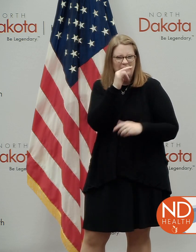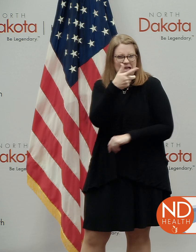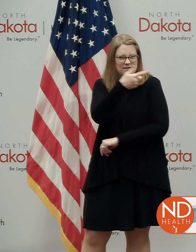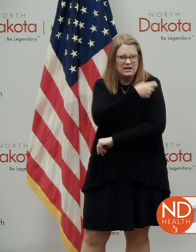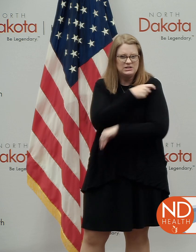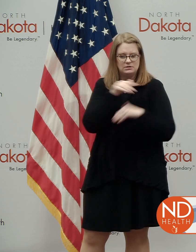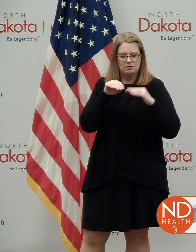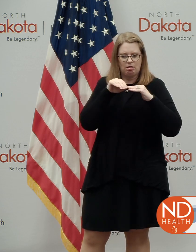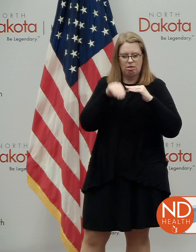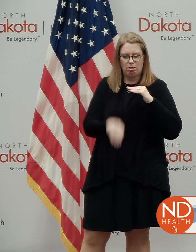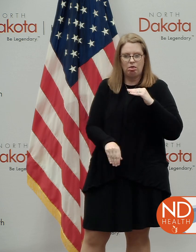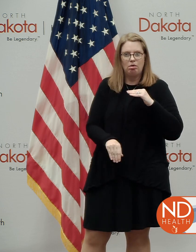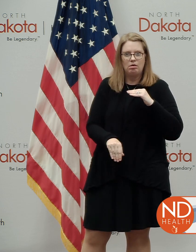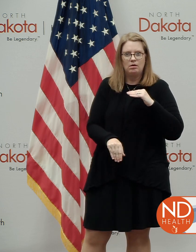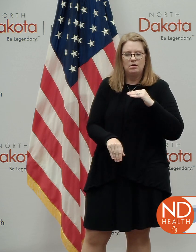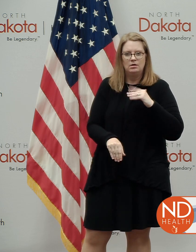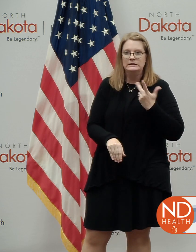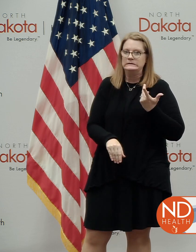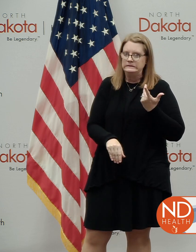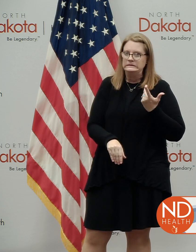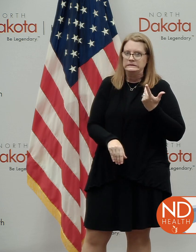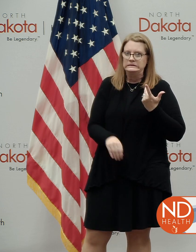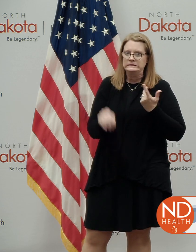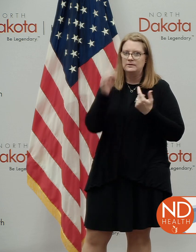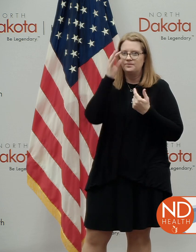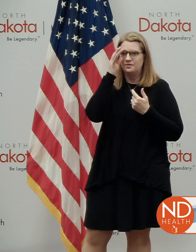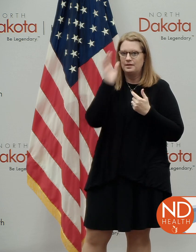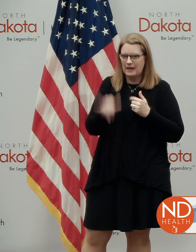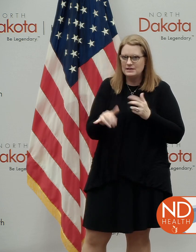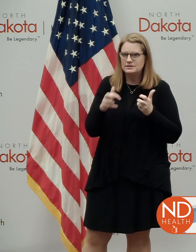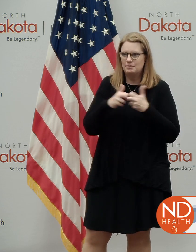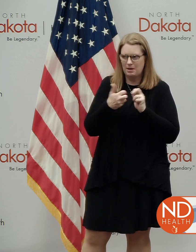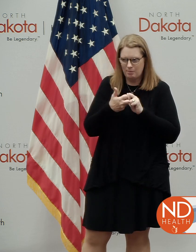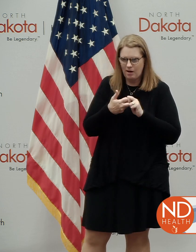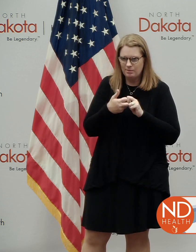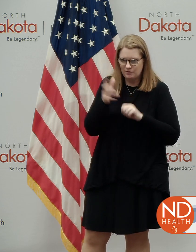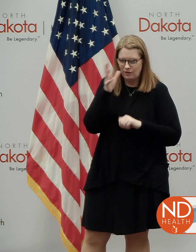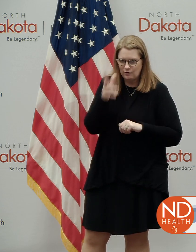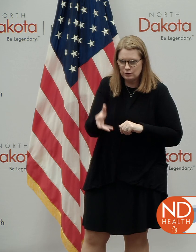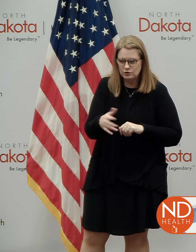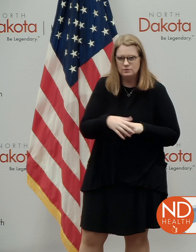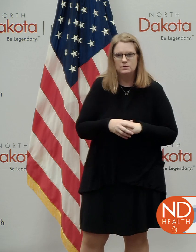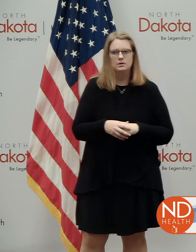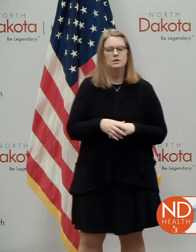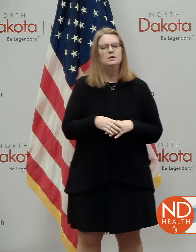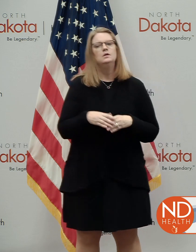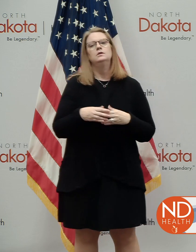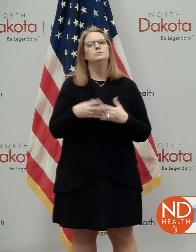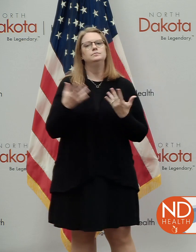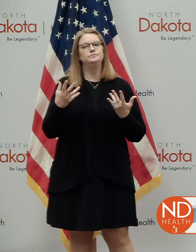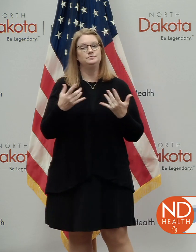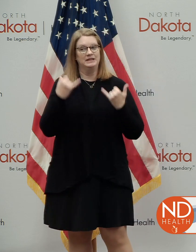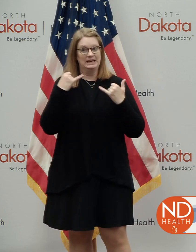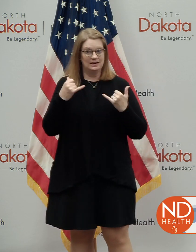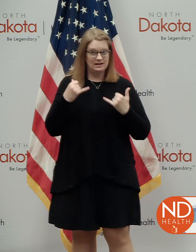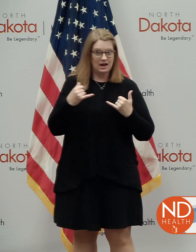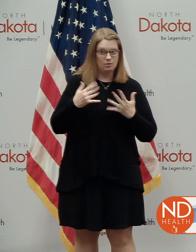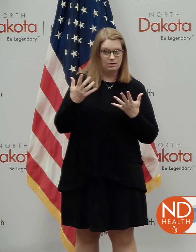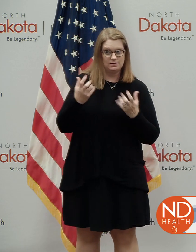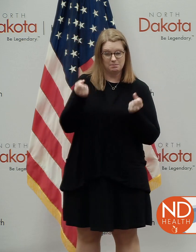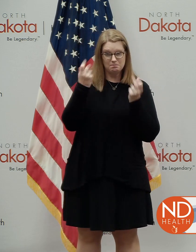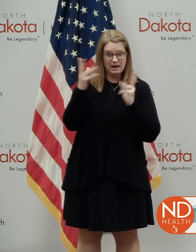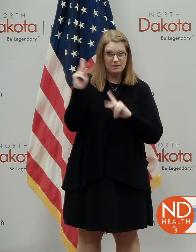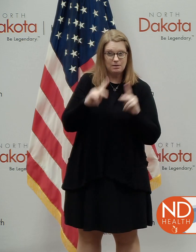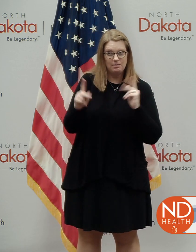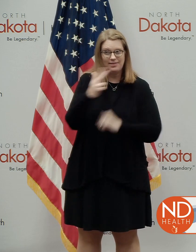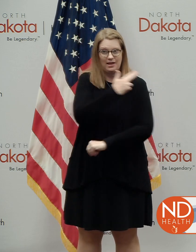dramatically. There's long-term consequences of that. So what we're seeing in high capacity has to do with all